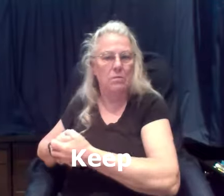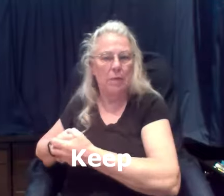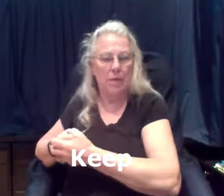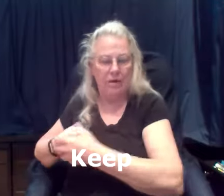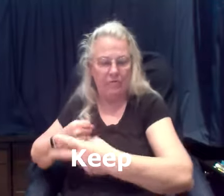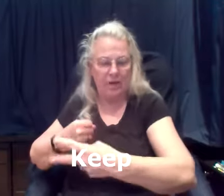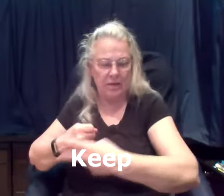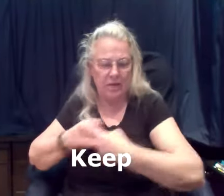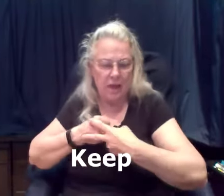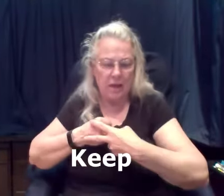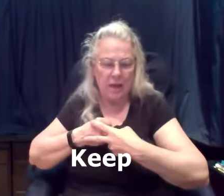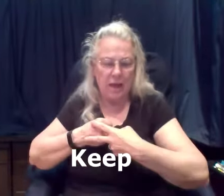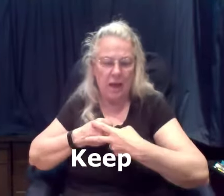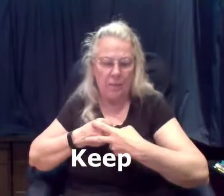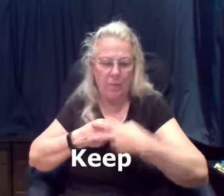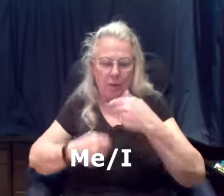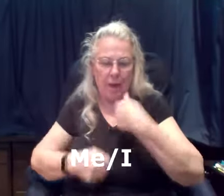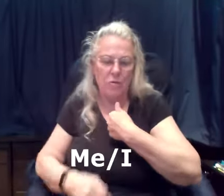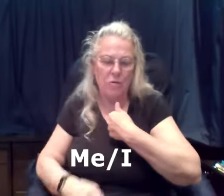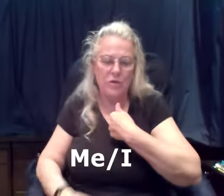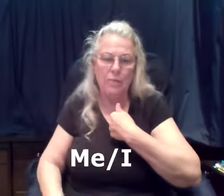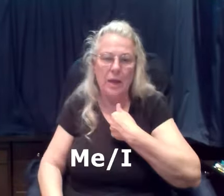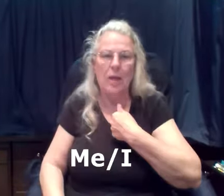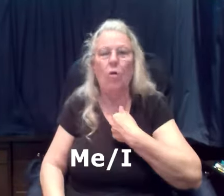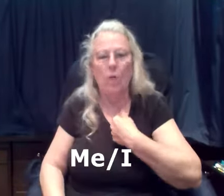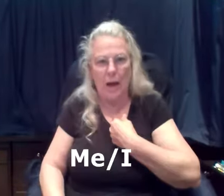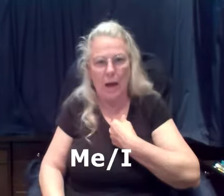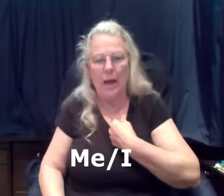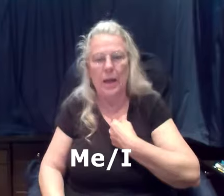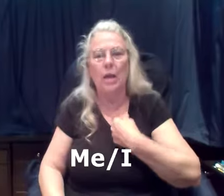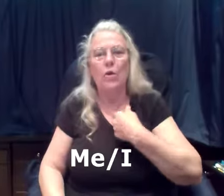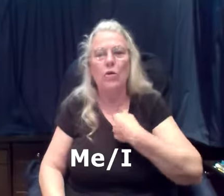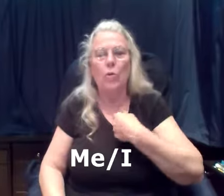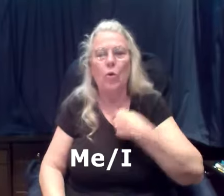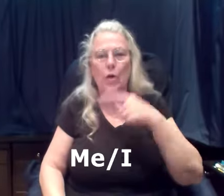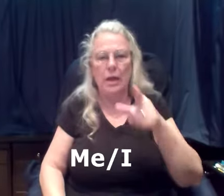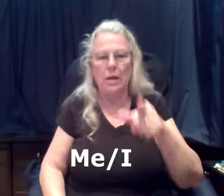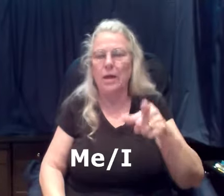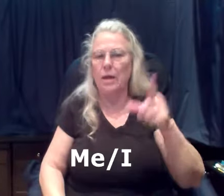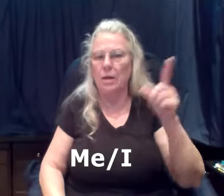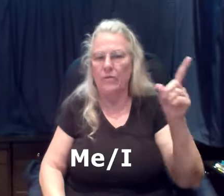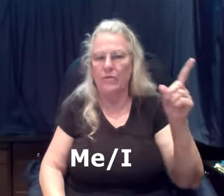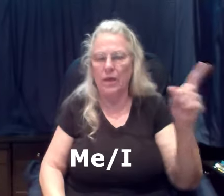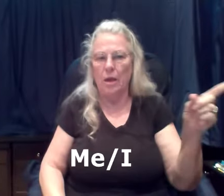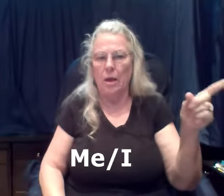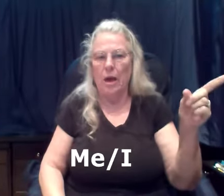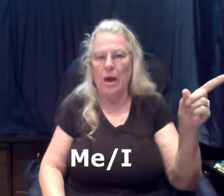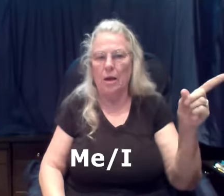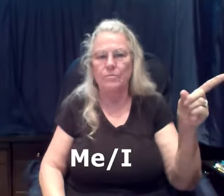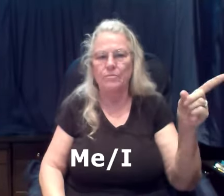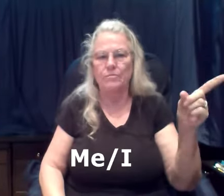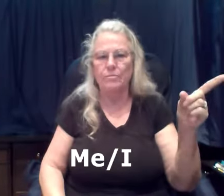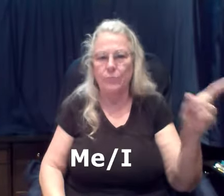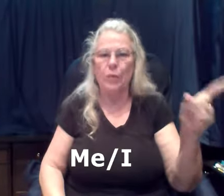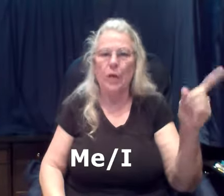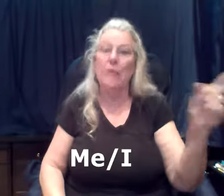non-dominant fist. Keep, and of course, me or I, you're pointing any of the uh, pronouns, you're